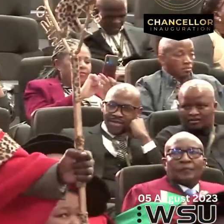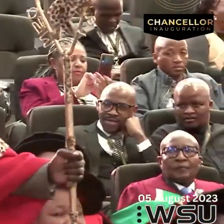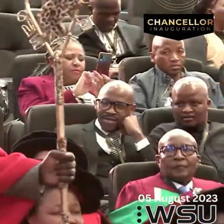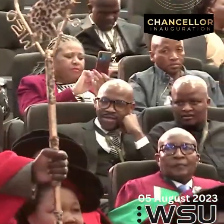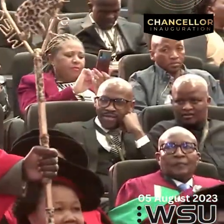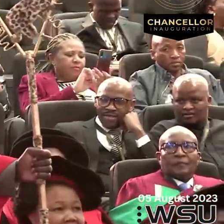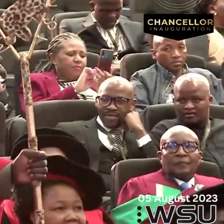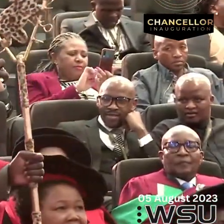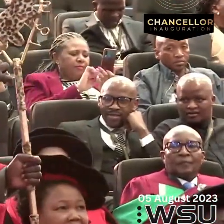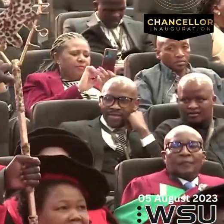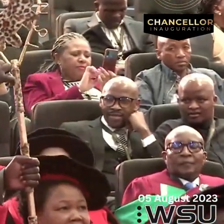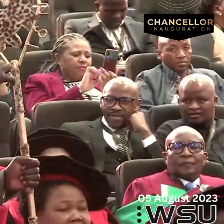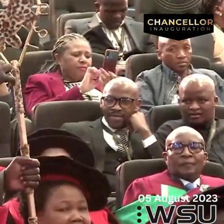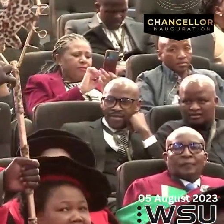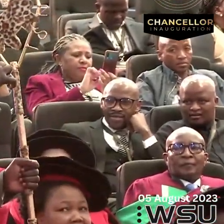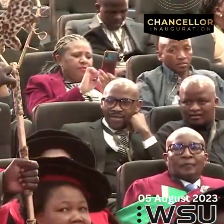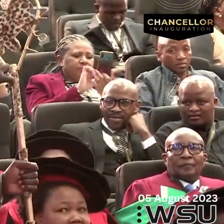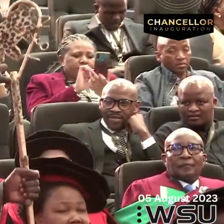Naniphi.